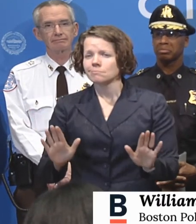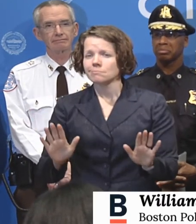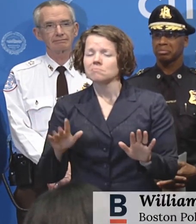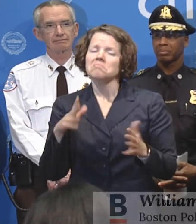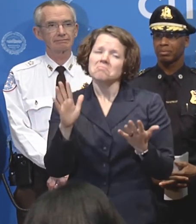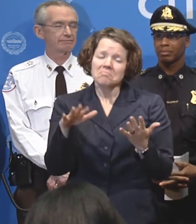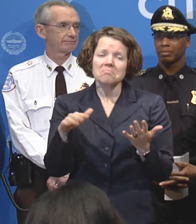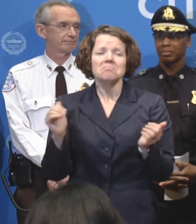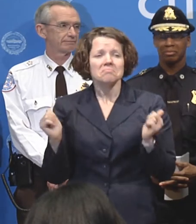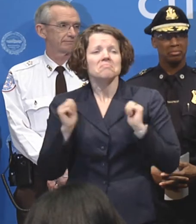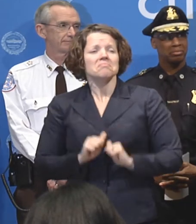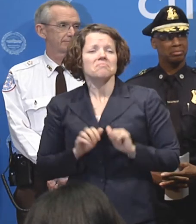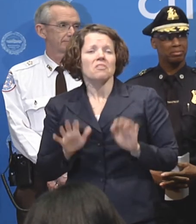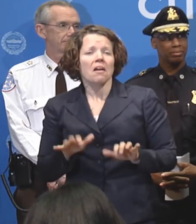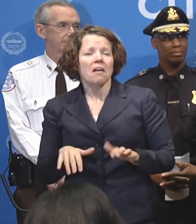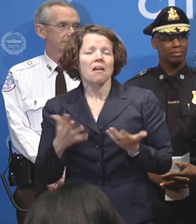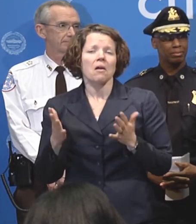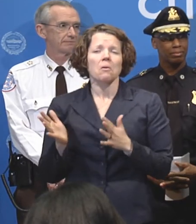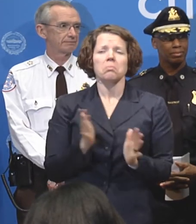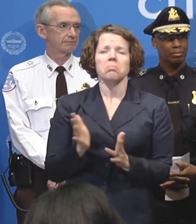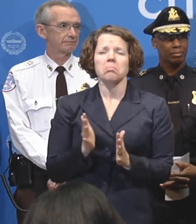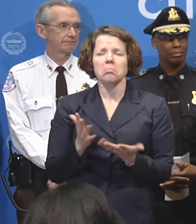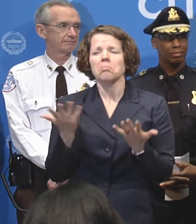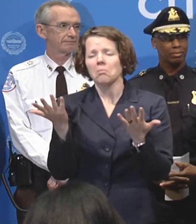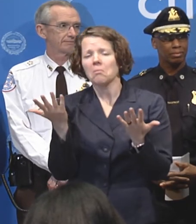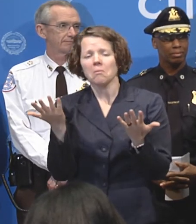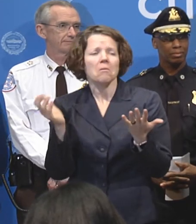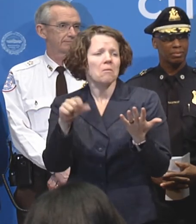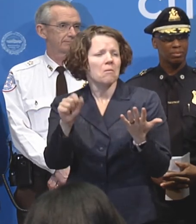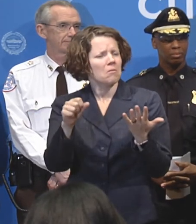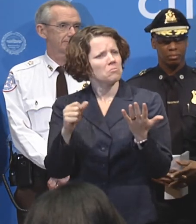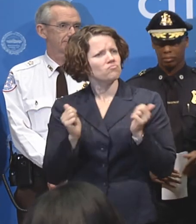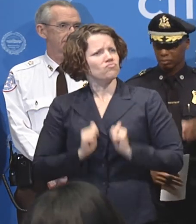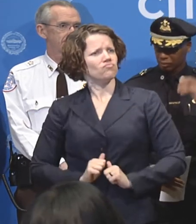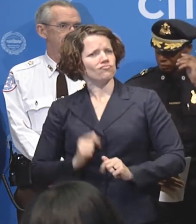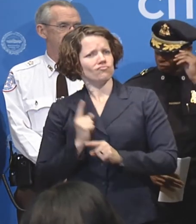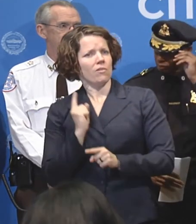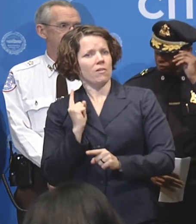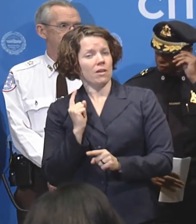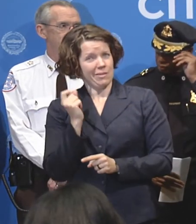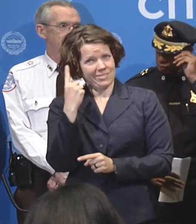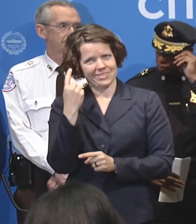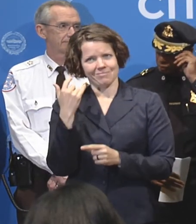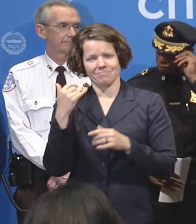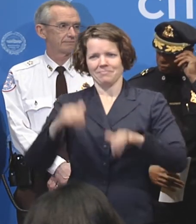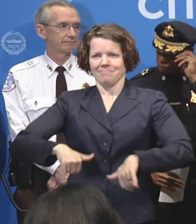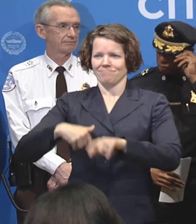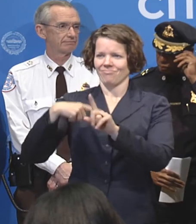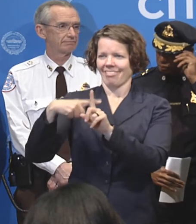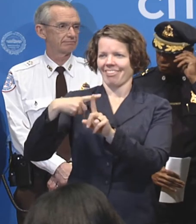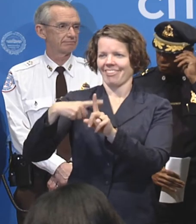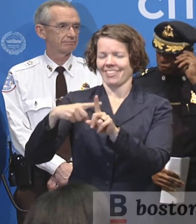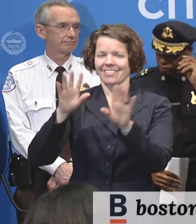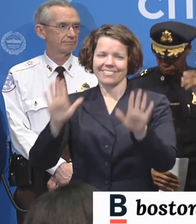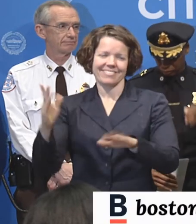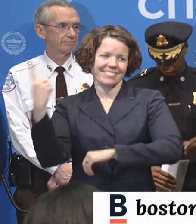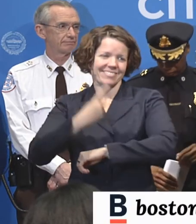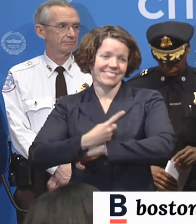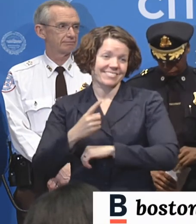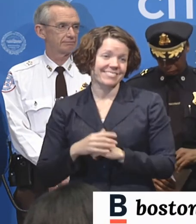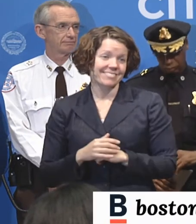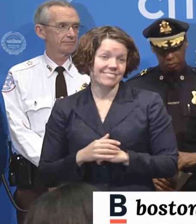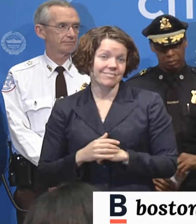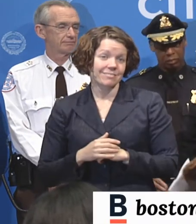a little rainy out, maybe windy, but it's going to be a great day because this is Boston. And let's not forget the